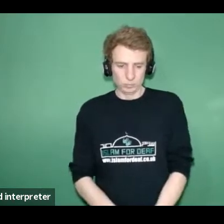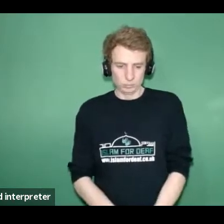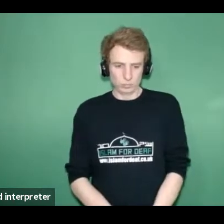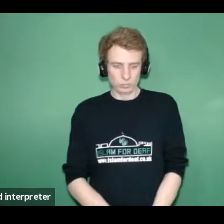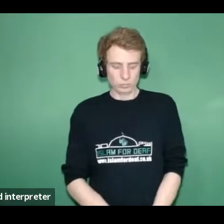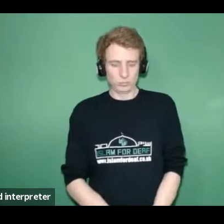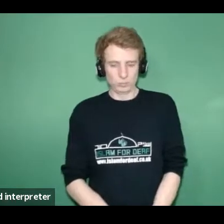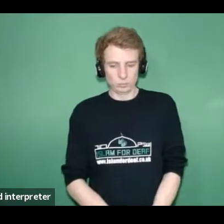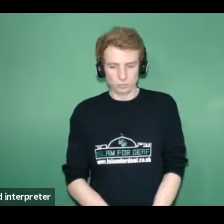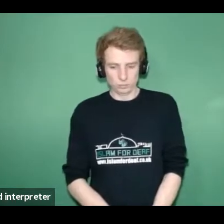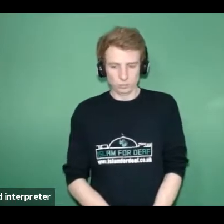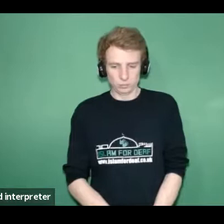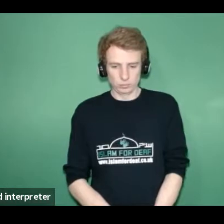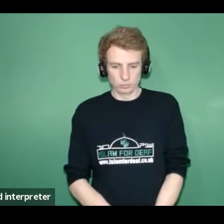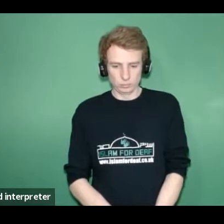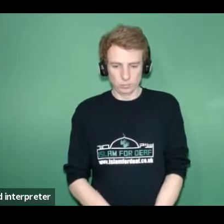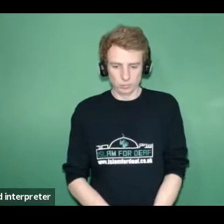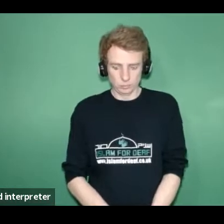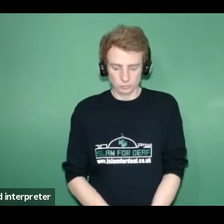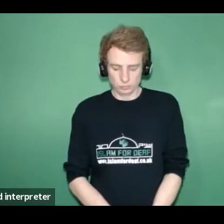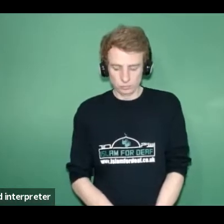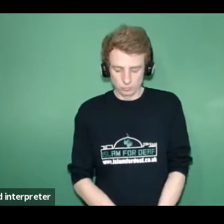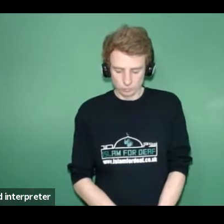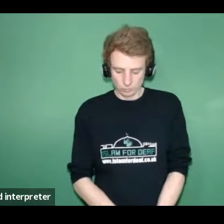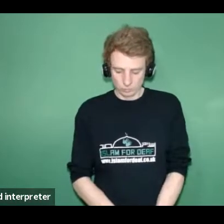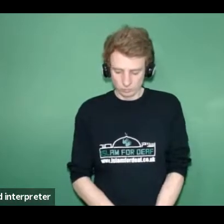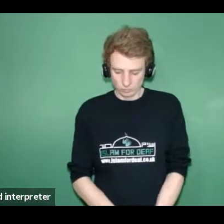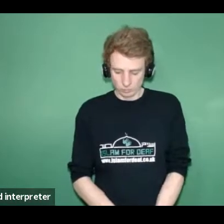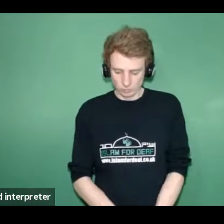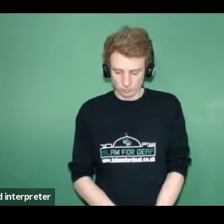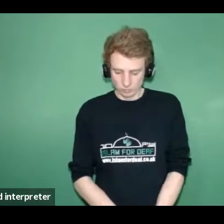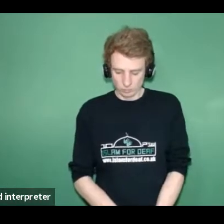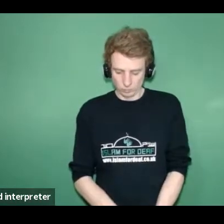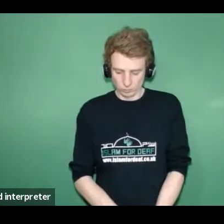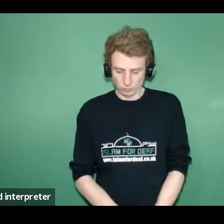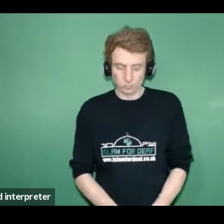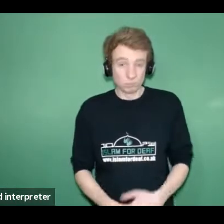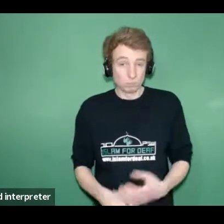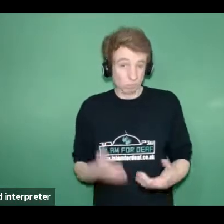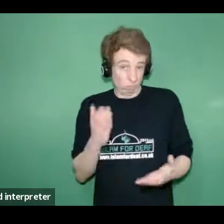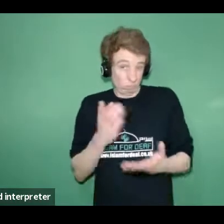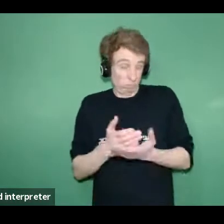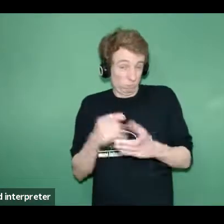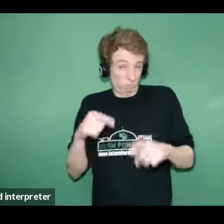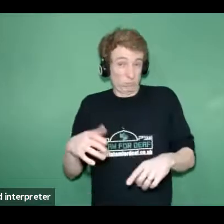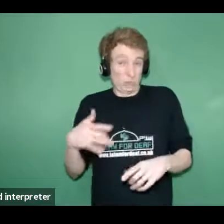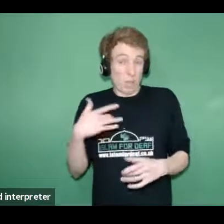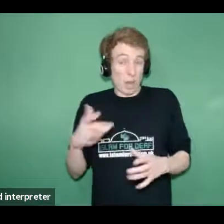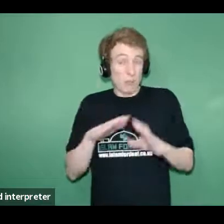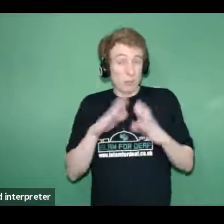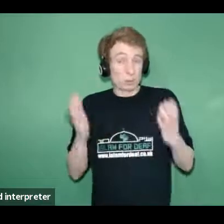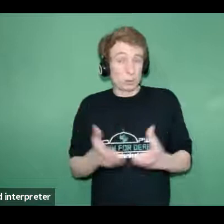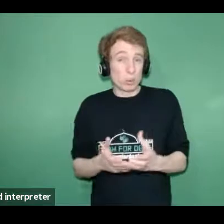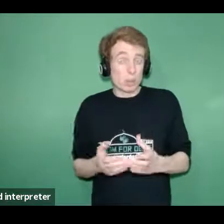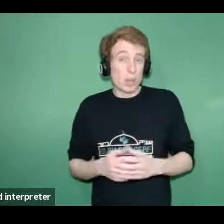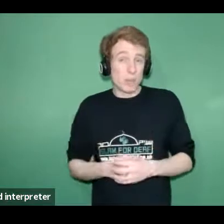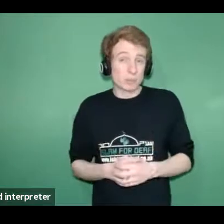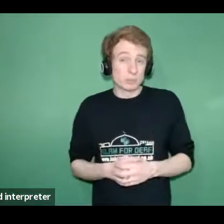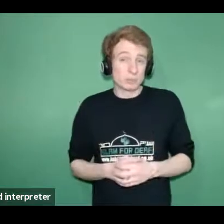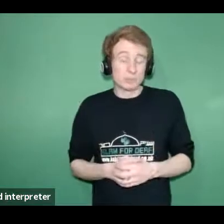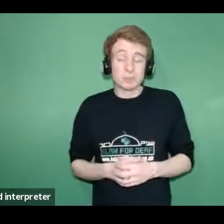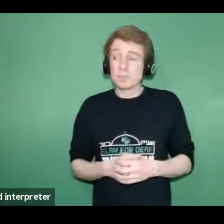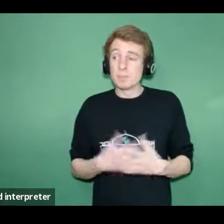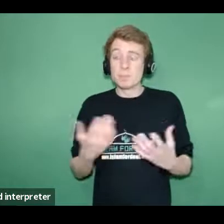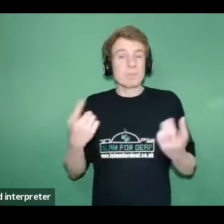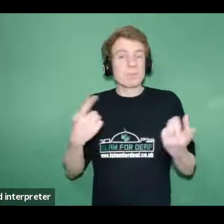And this is the nature, this is the true nature of the worldly life. We weren't created so that we could play